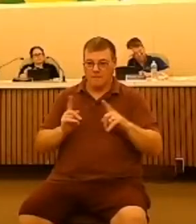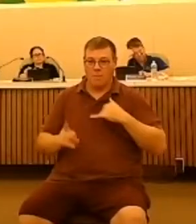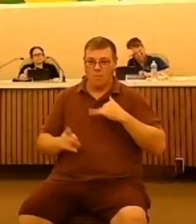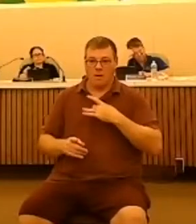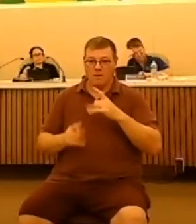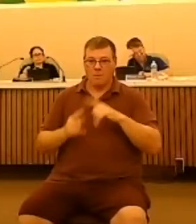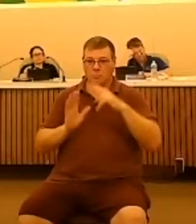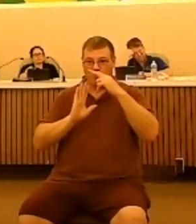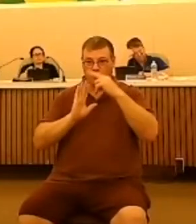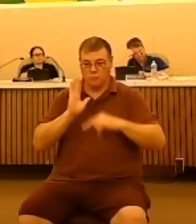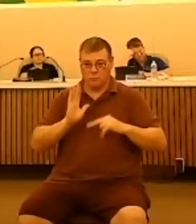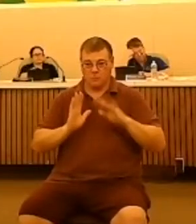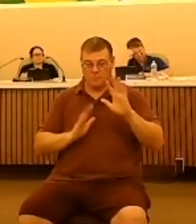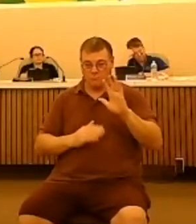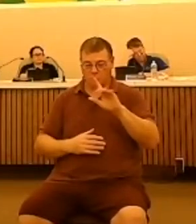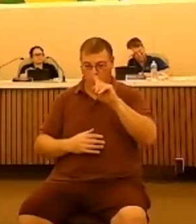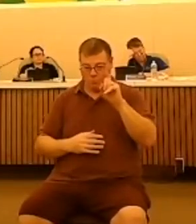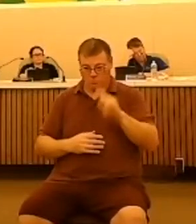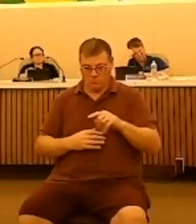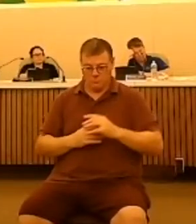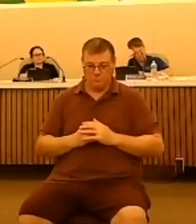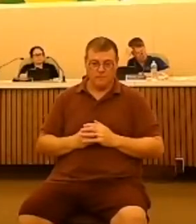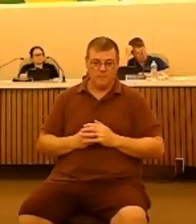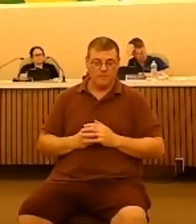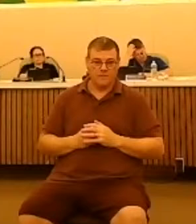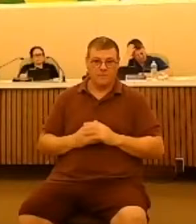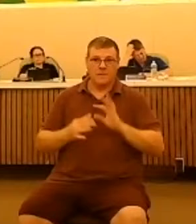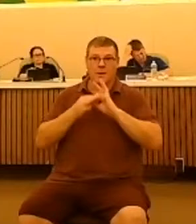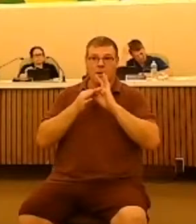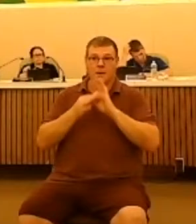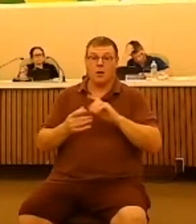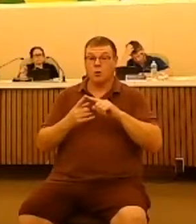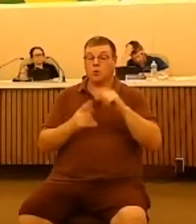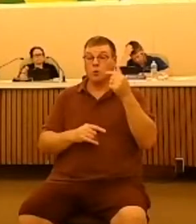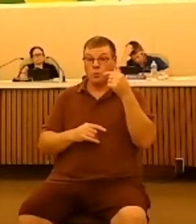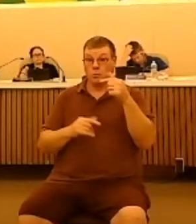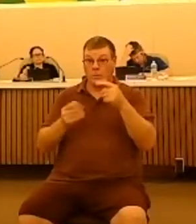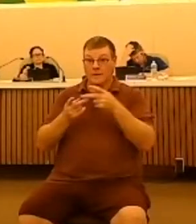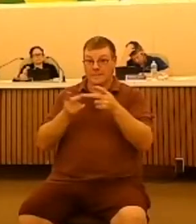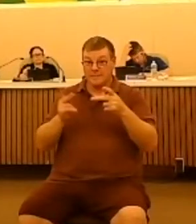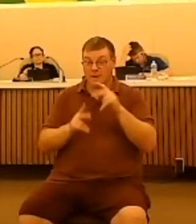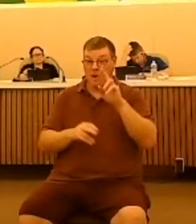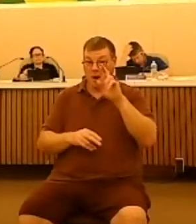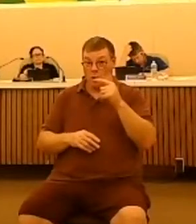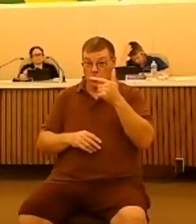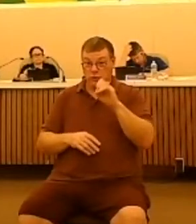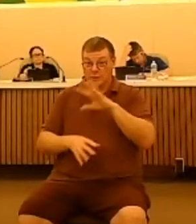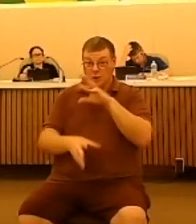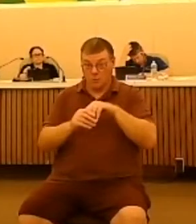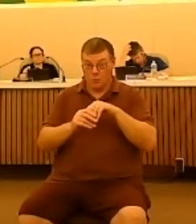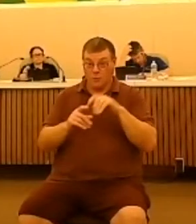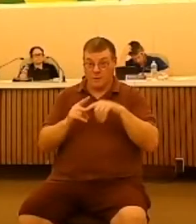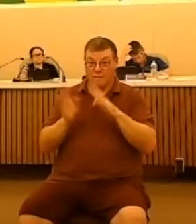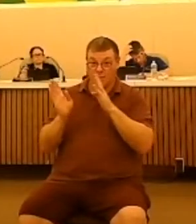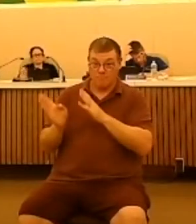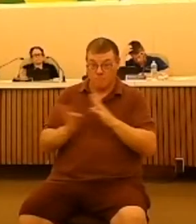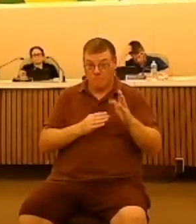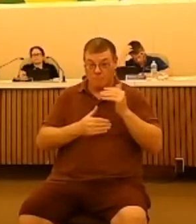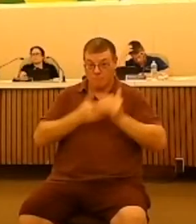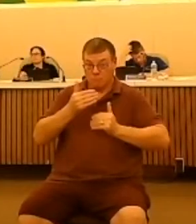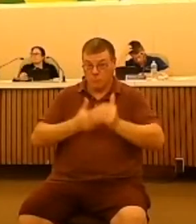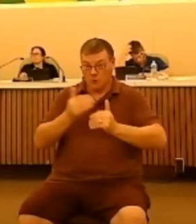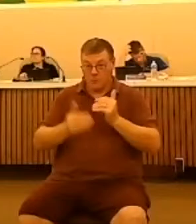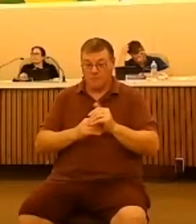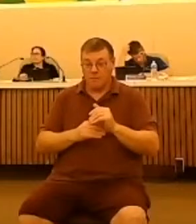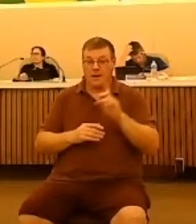read their question. In regards to the green space, has RG&E been included in the planning process? They do